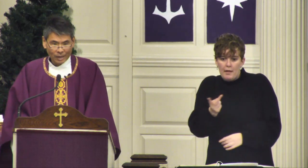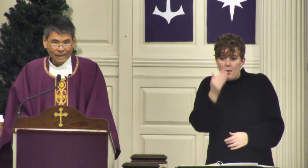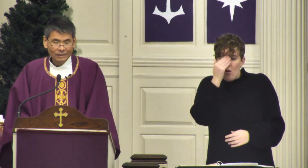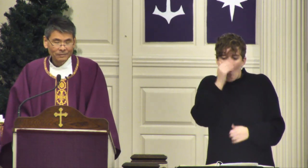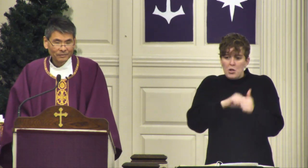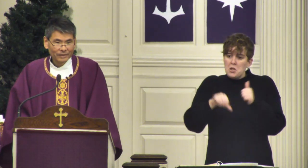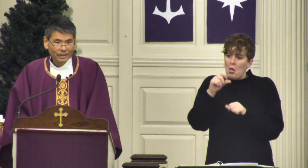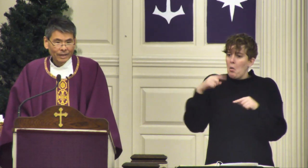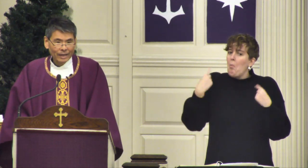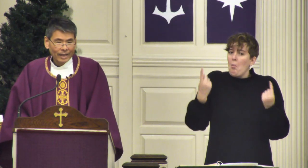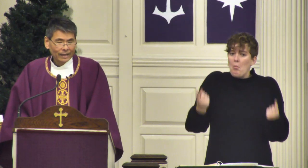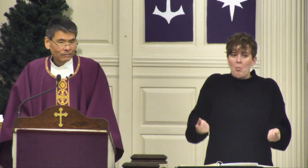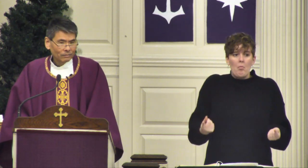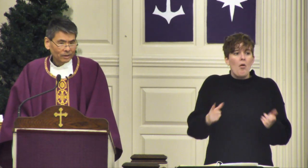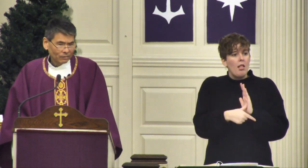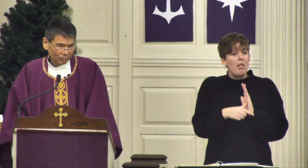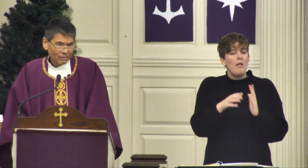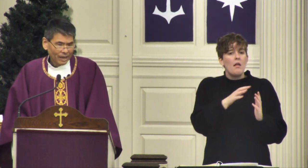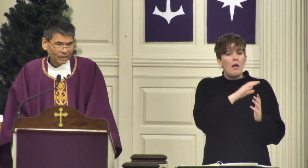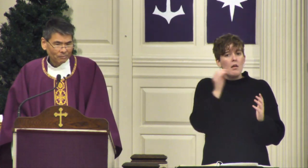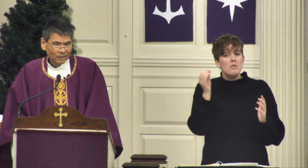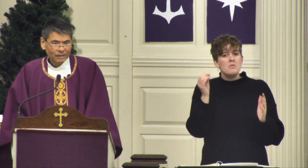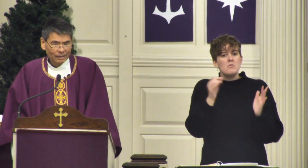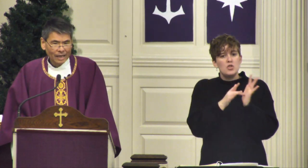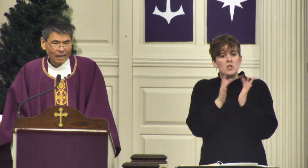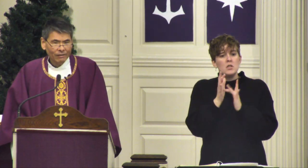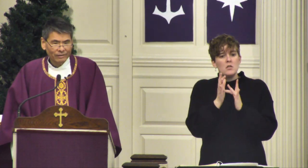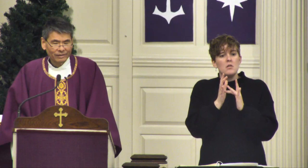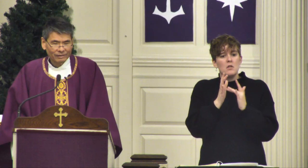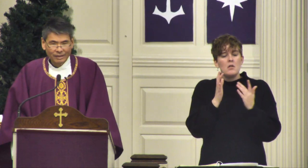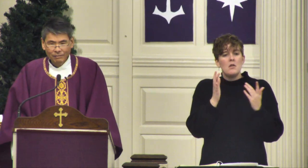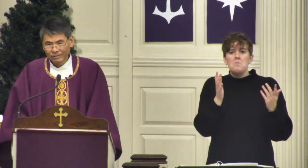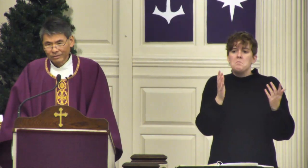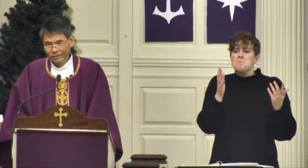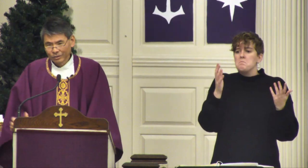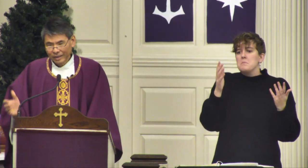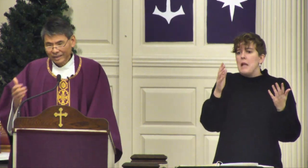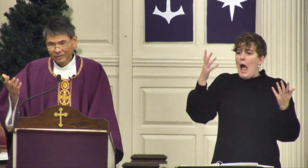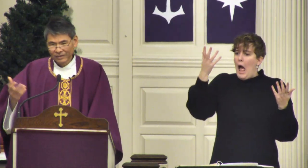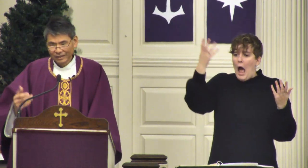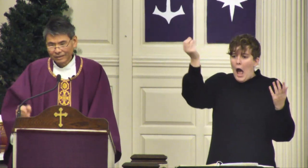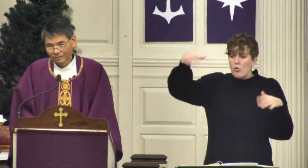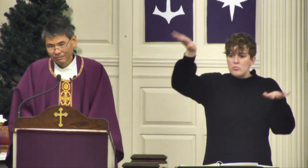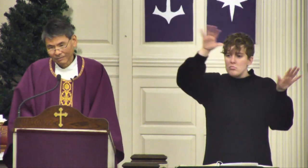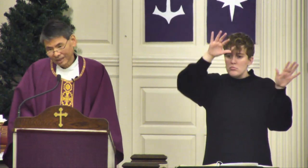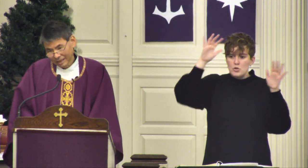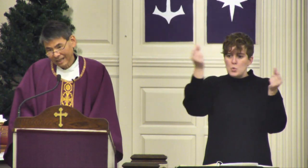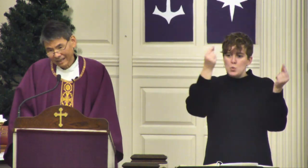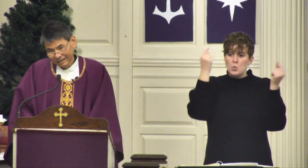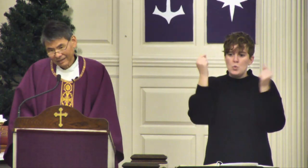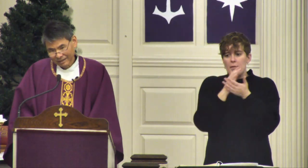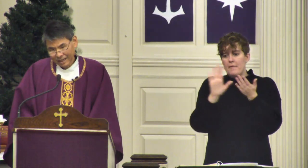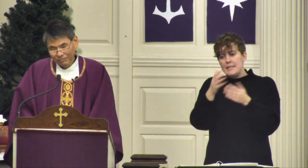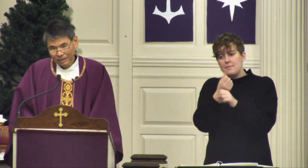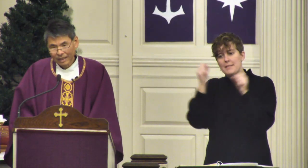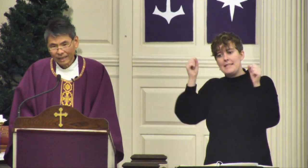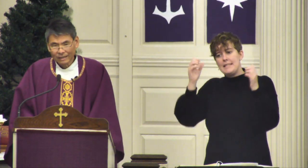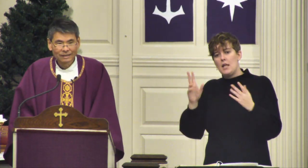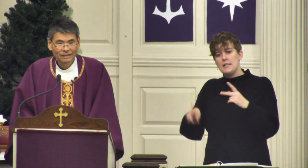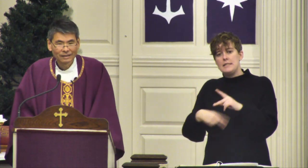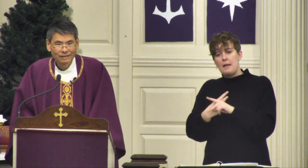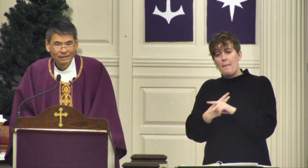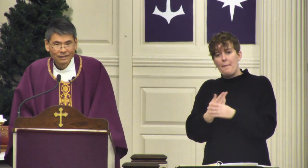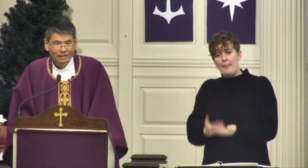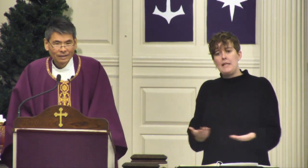while. And Jesus has been out and about doing some of his Messiah-type